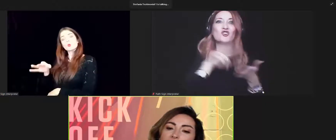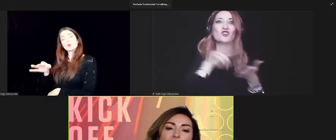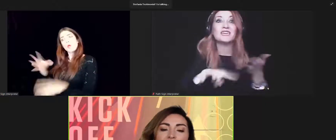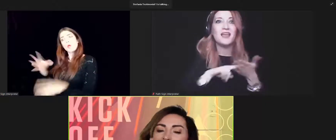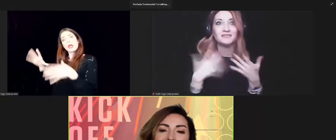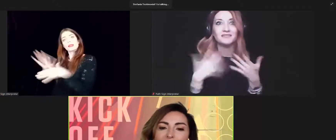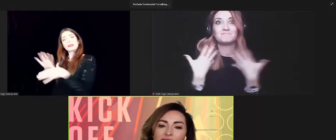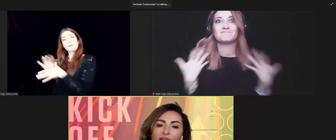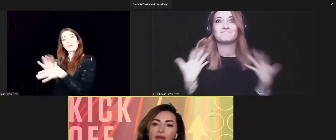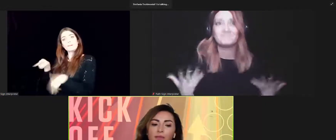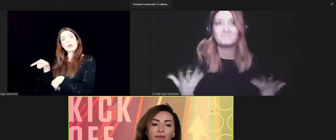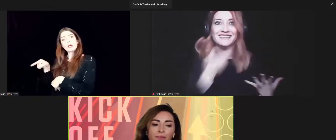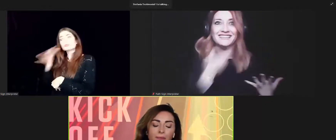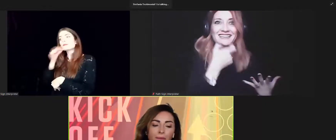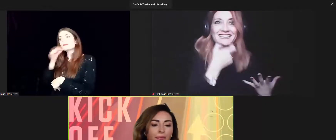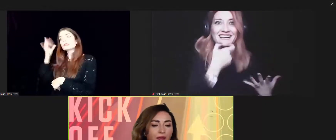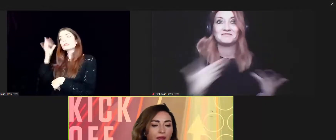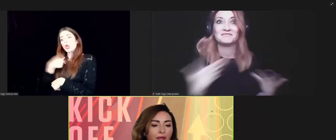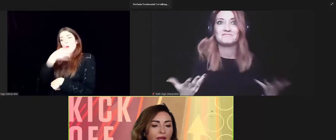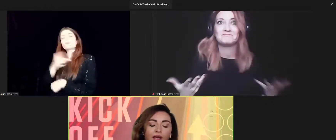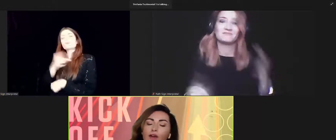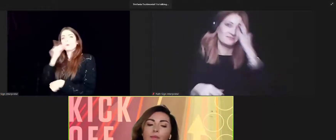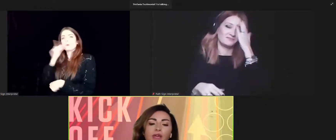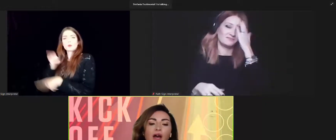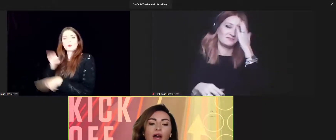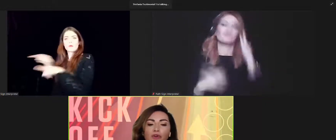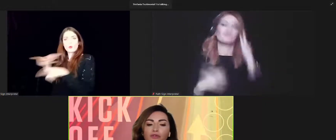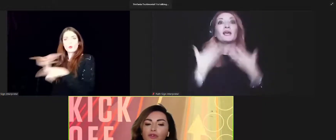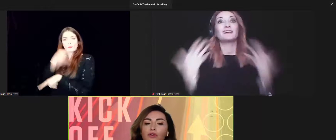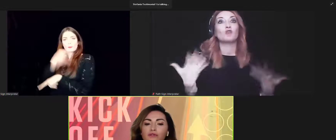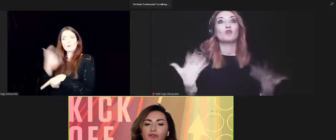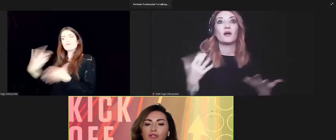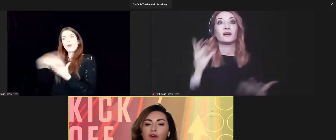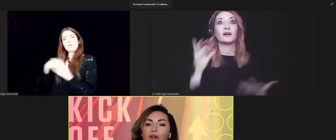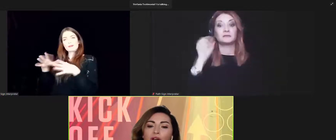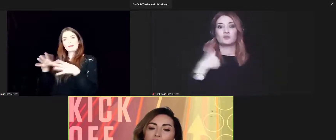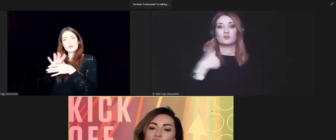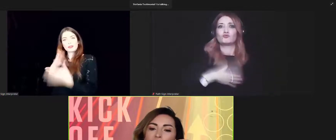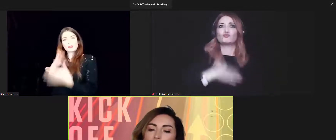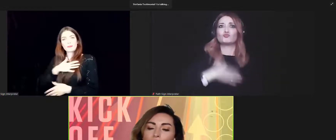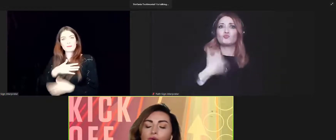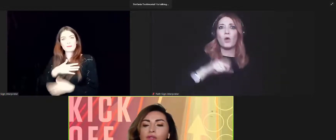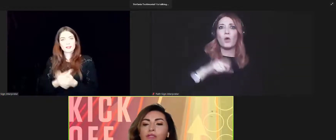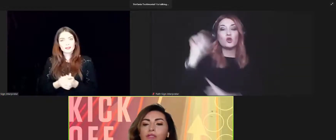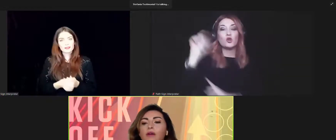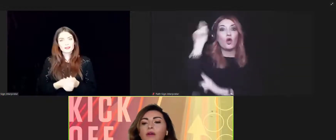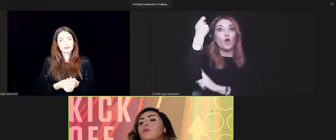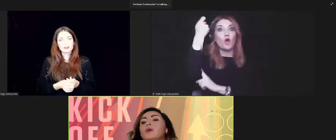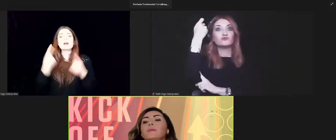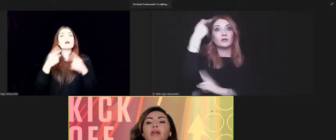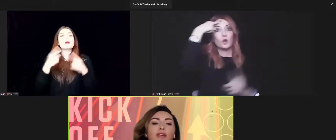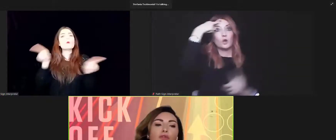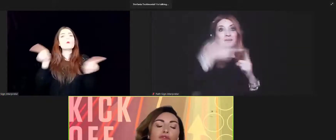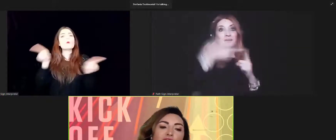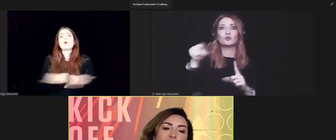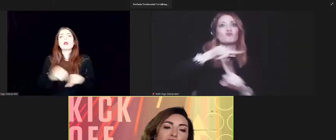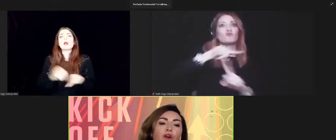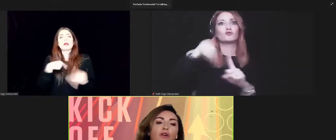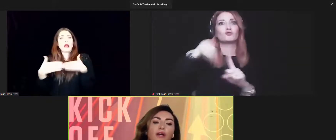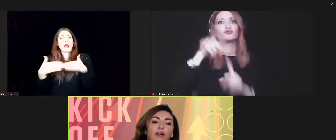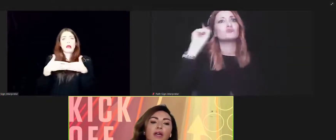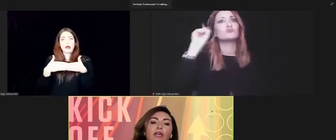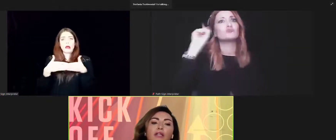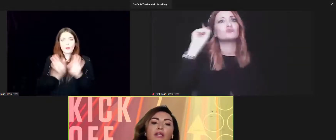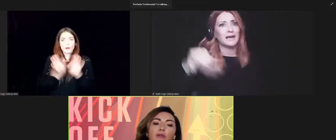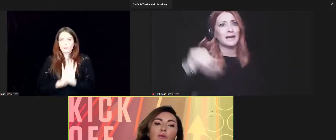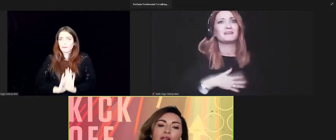business too is the same. Coming out of your comfort zone, reaching your goals will make you feel